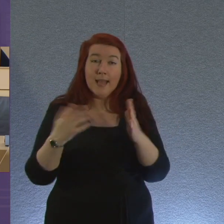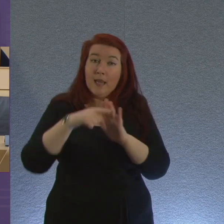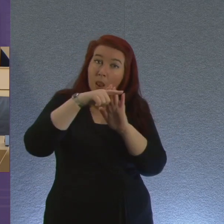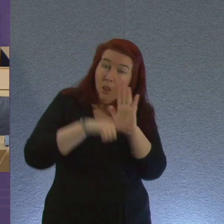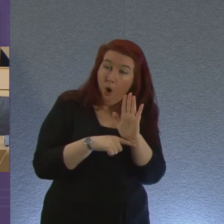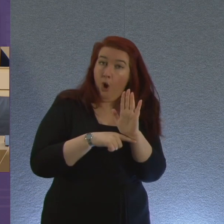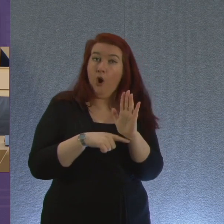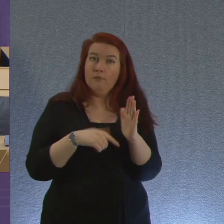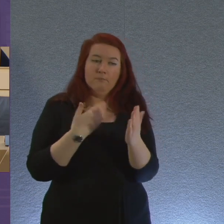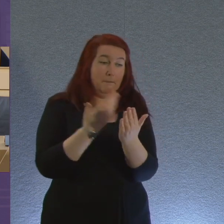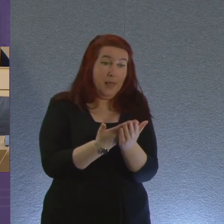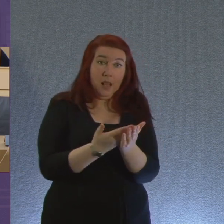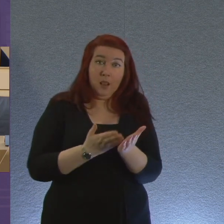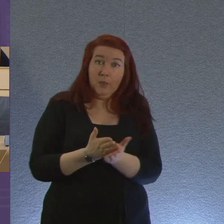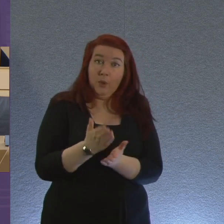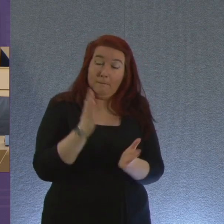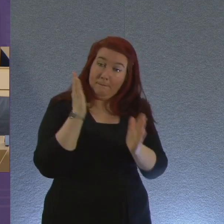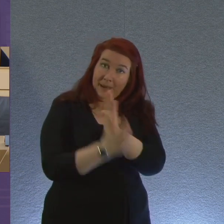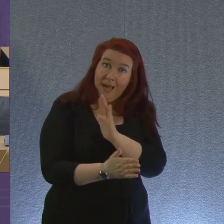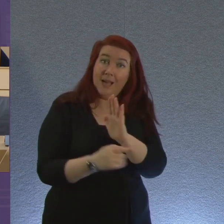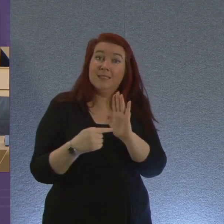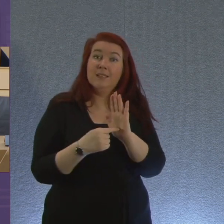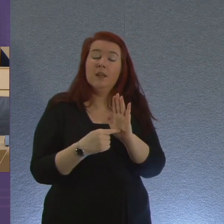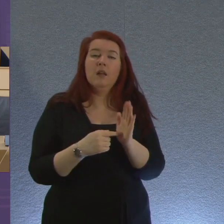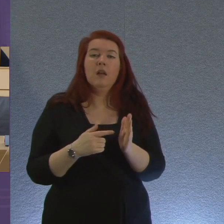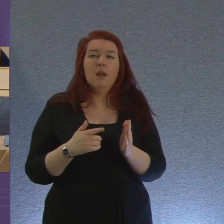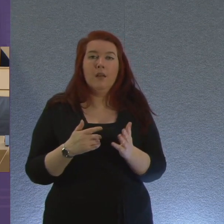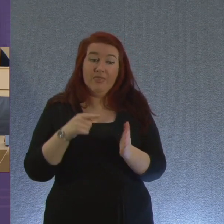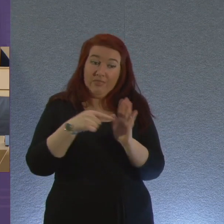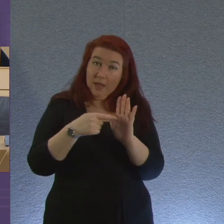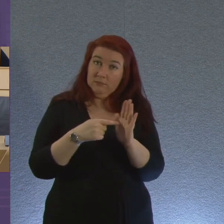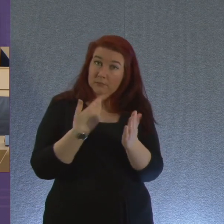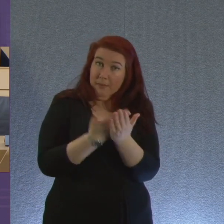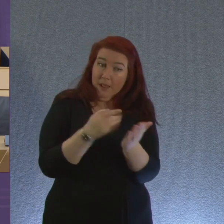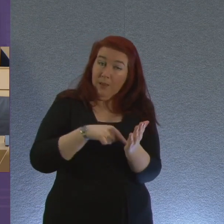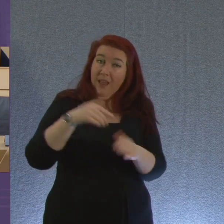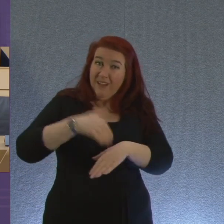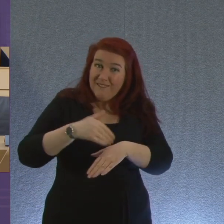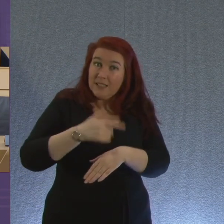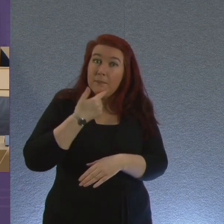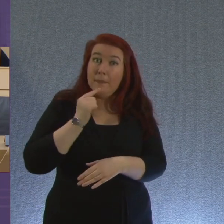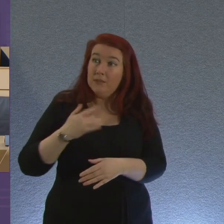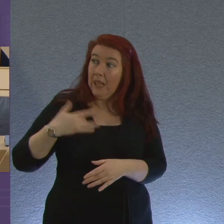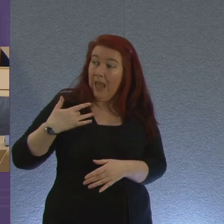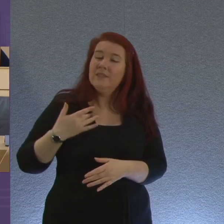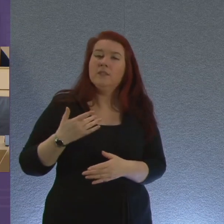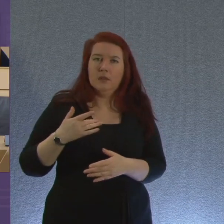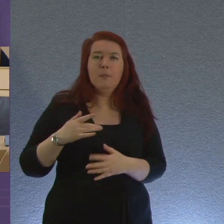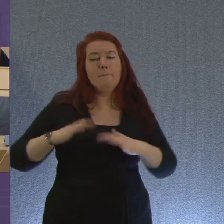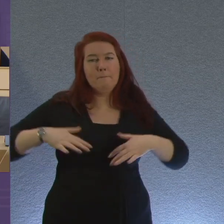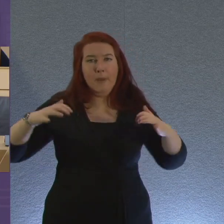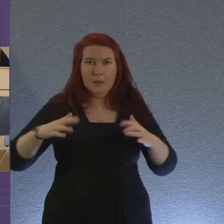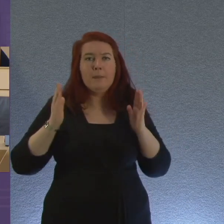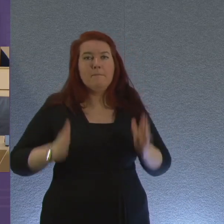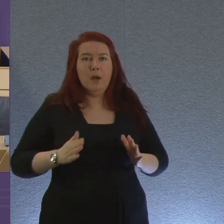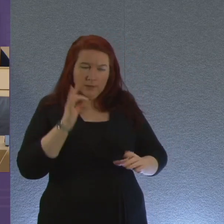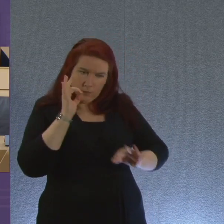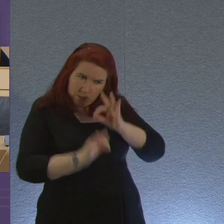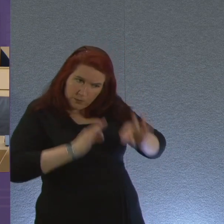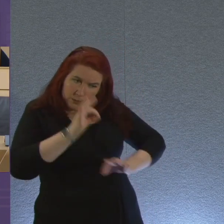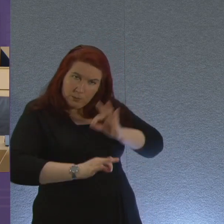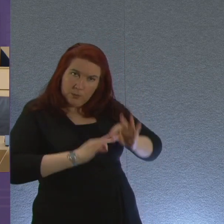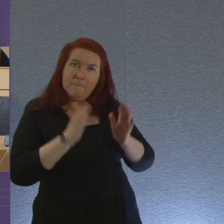being passed in this country affecting the lives of Scottish people faces proper parliamentary scrutiny. The bill